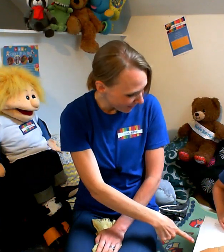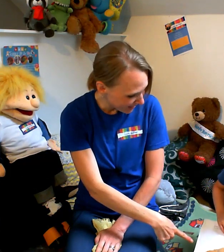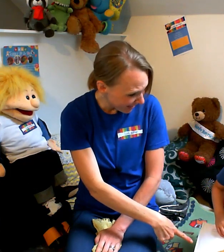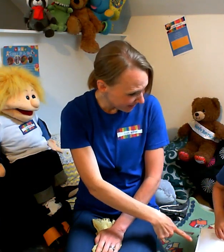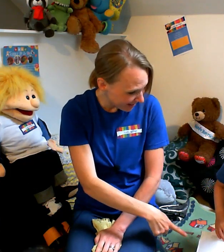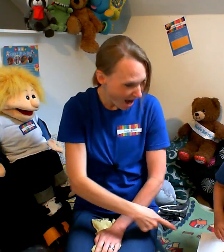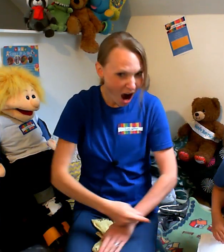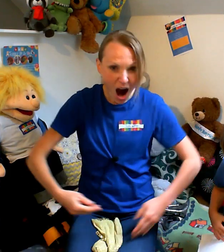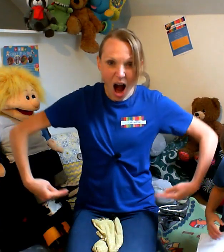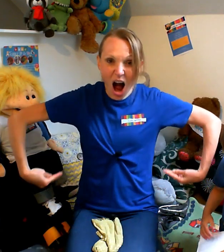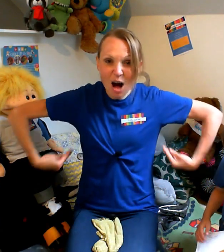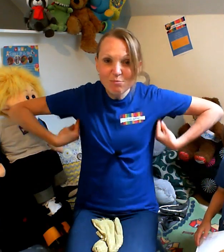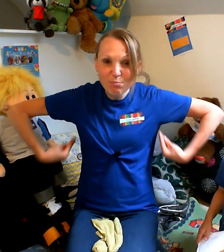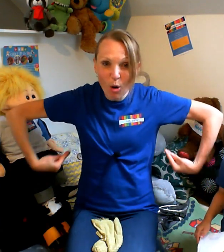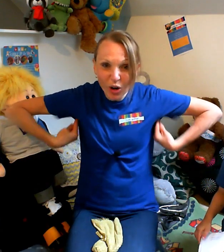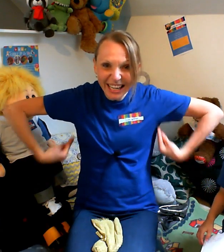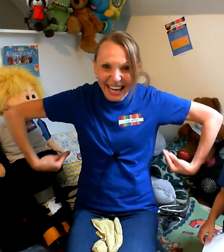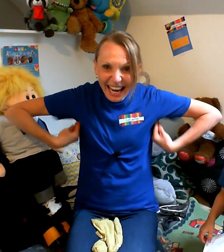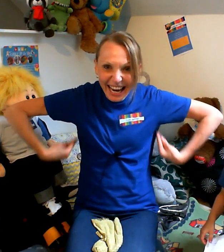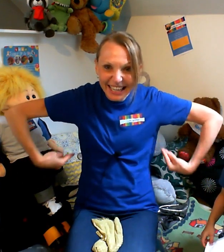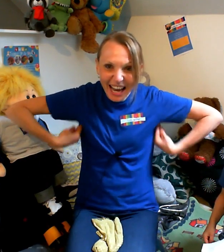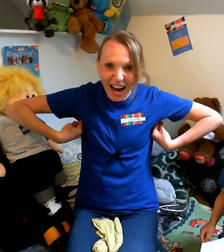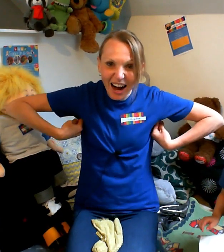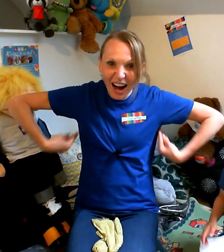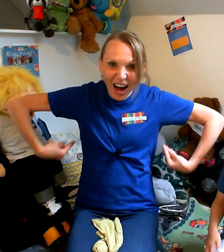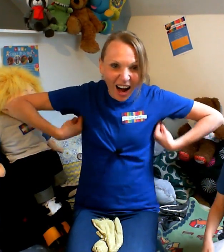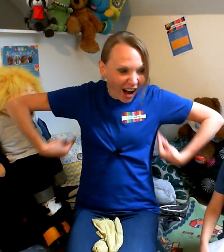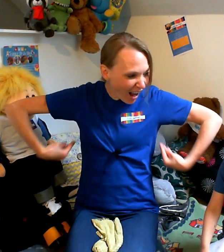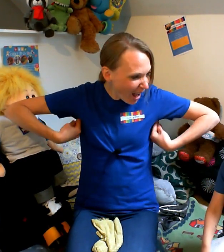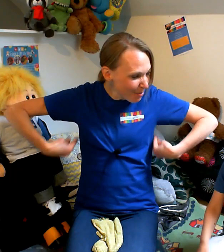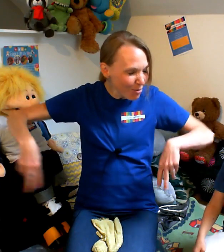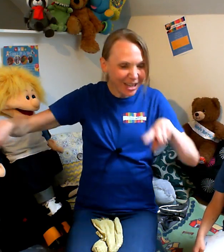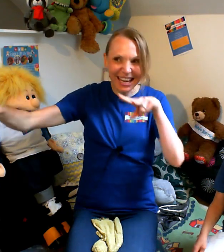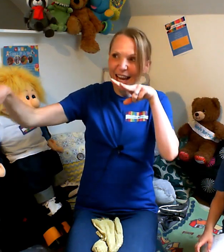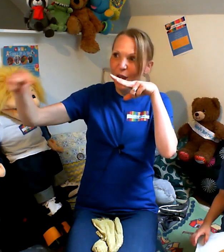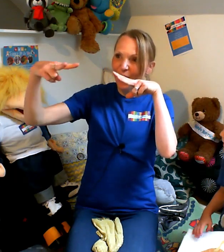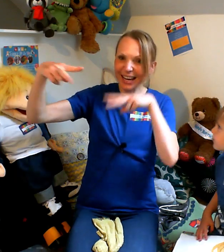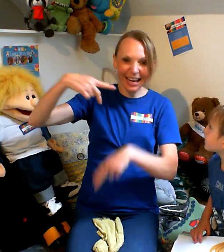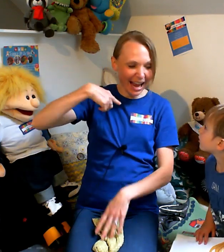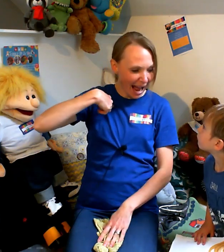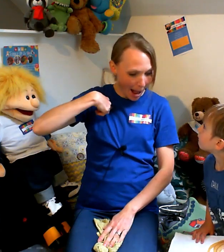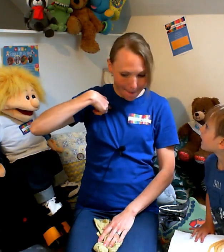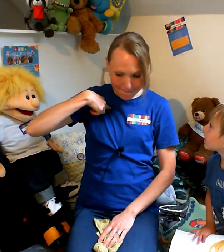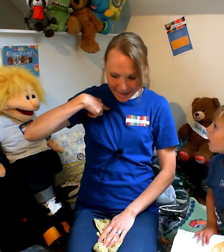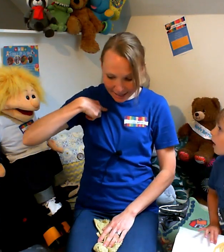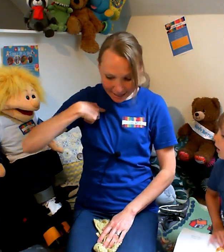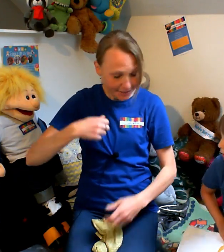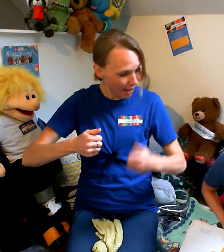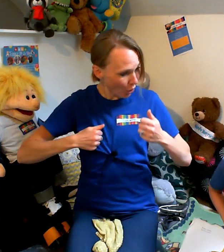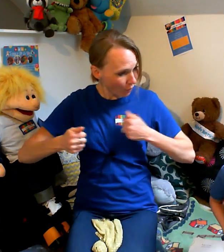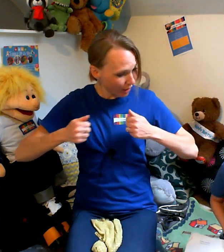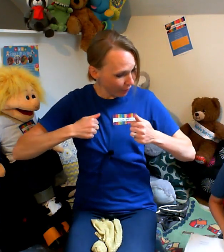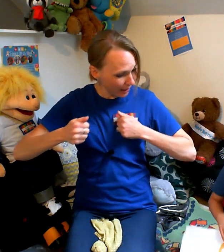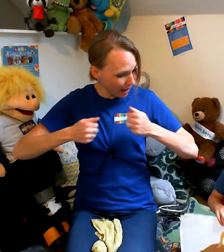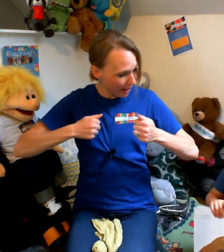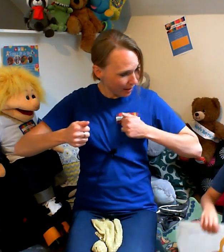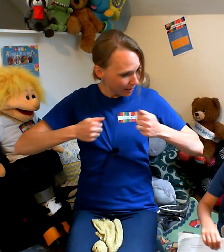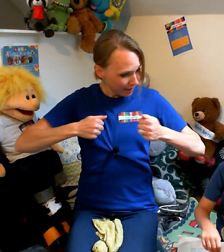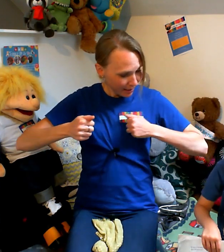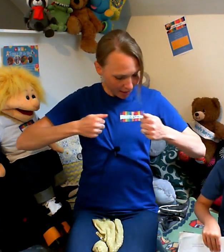this? Monkey. A monkey. A gorilla. A monkey looking at me. Is it or a gorilla? Yeah. It